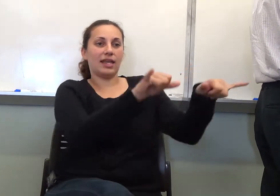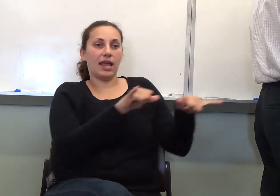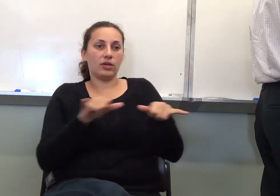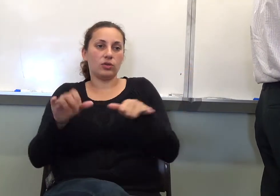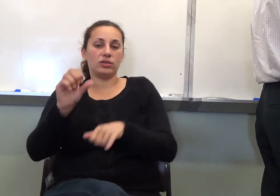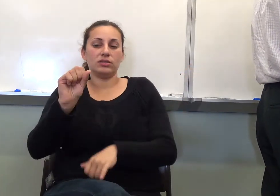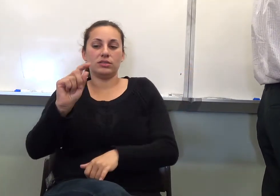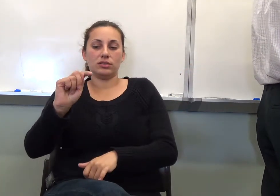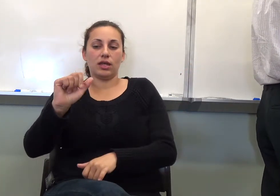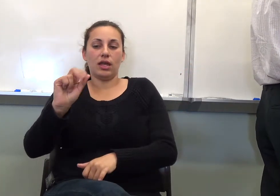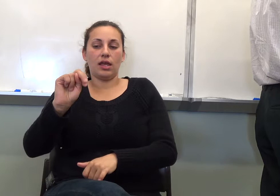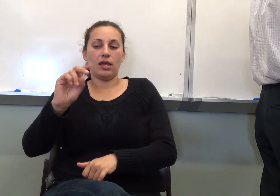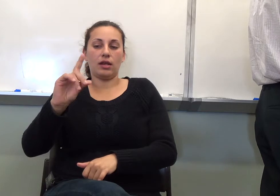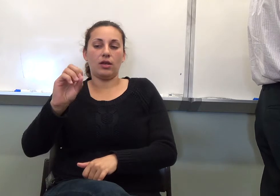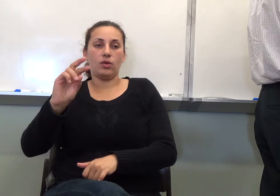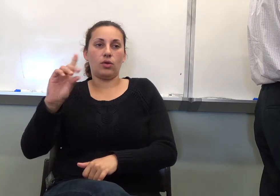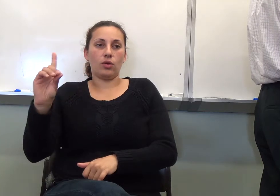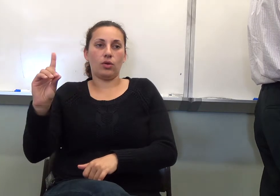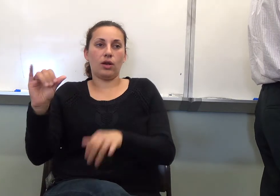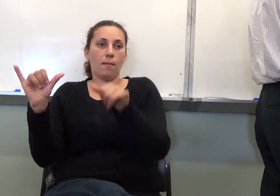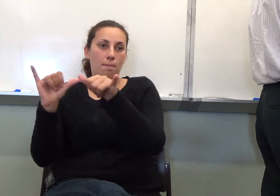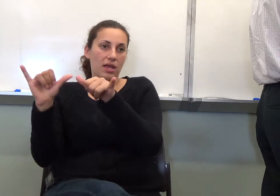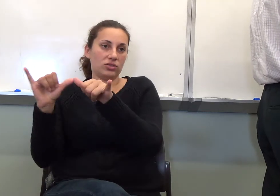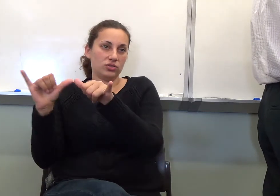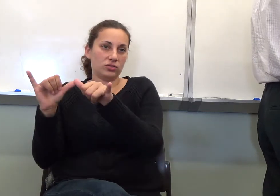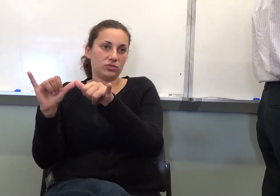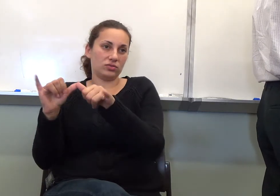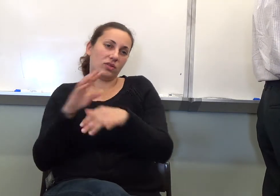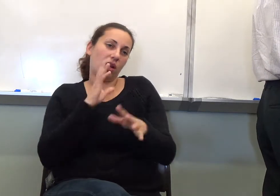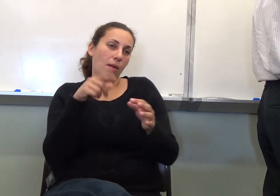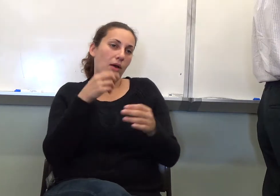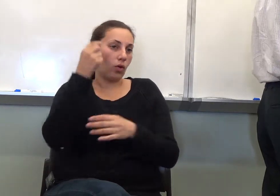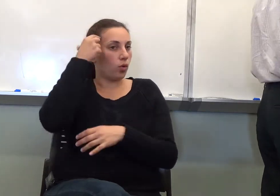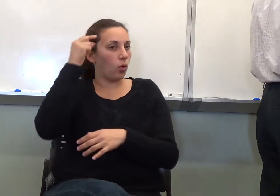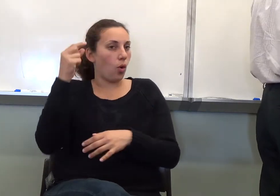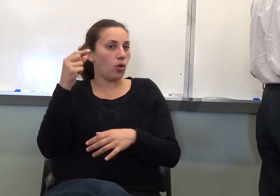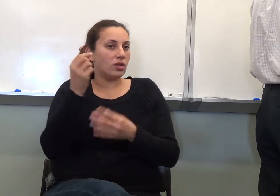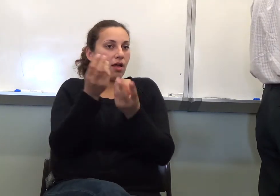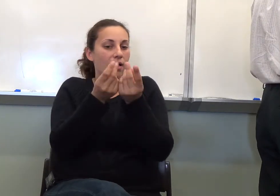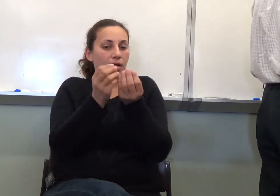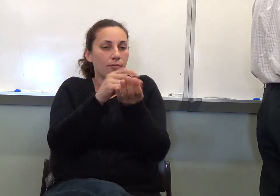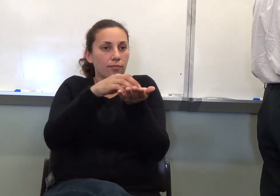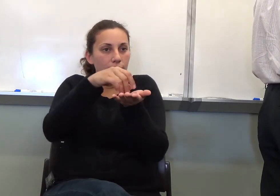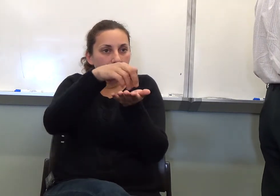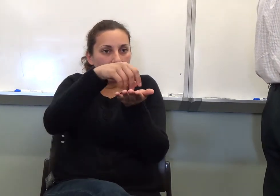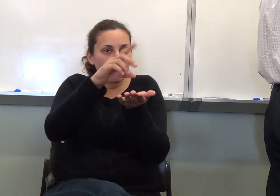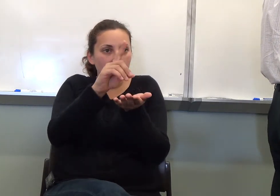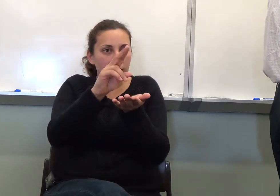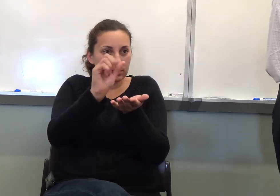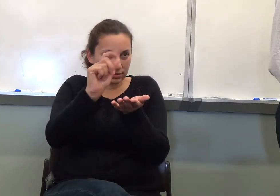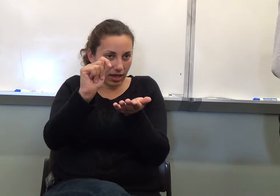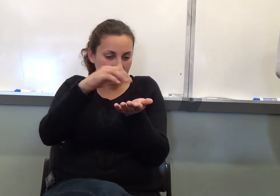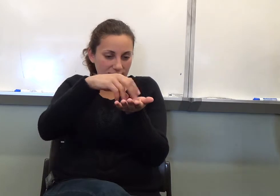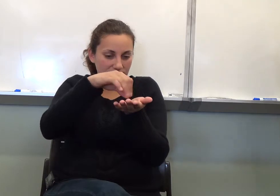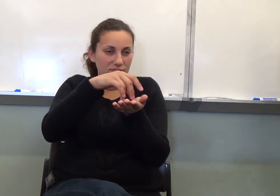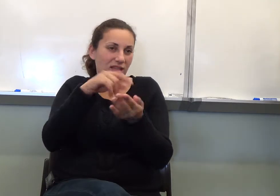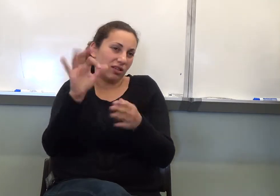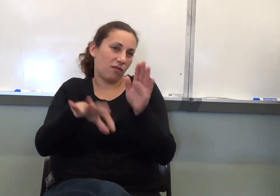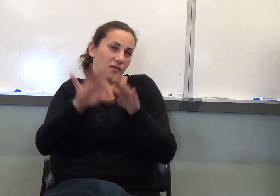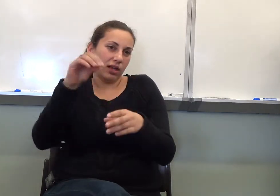getting the amount of gold dust that's over here, which we can't actually determine. Okay. If I